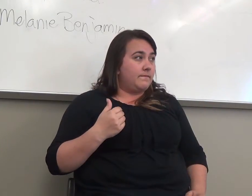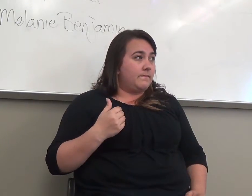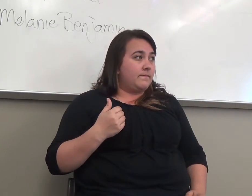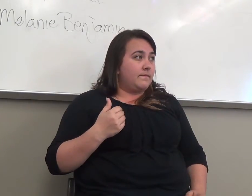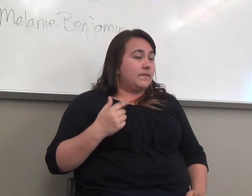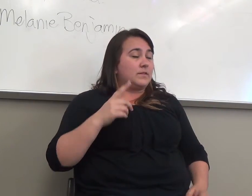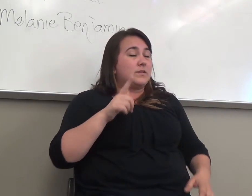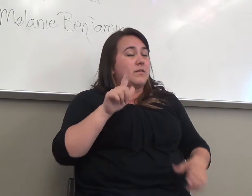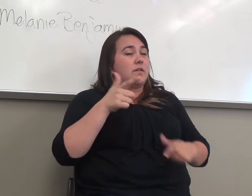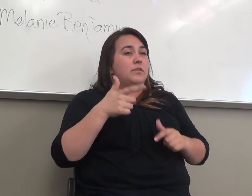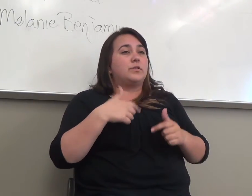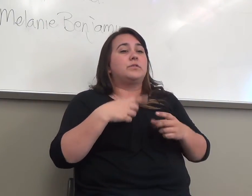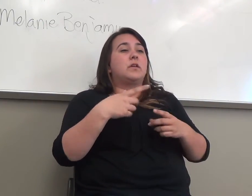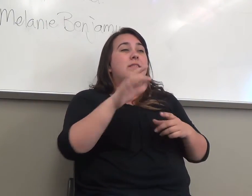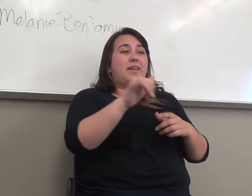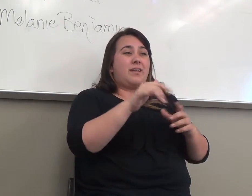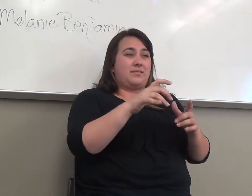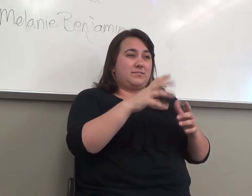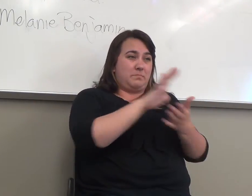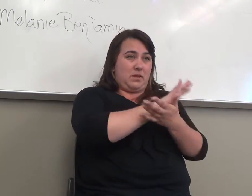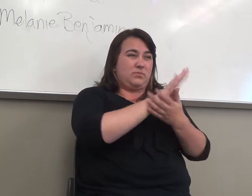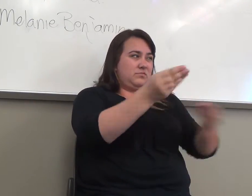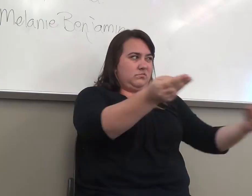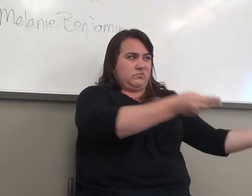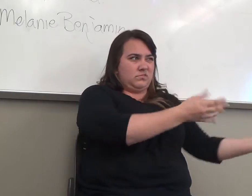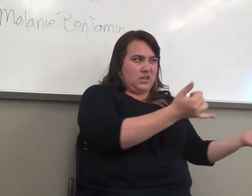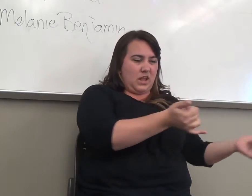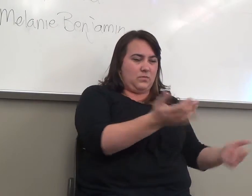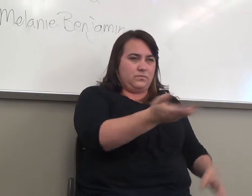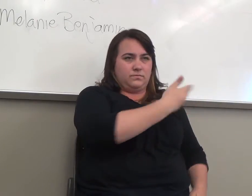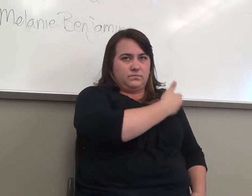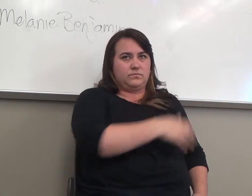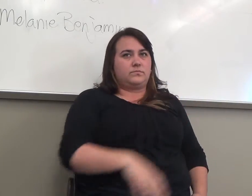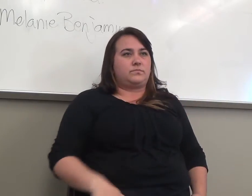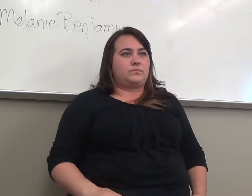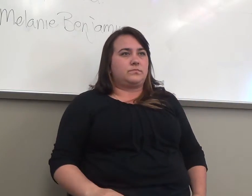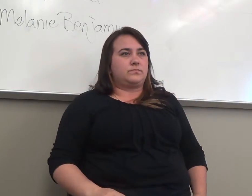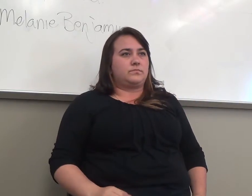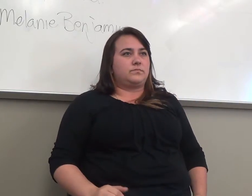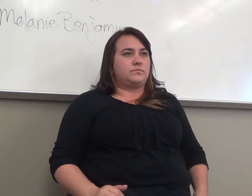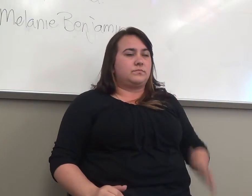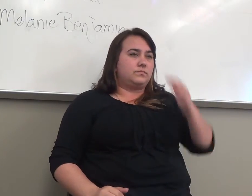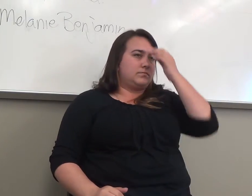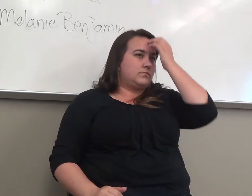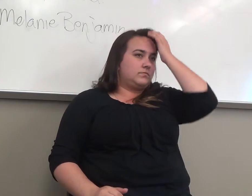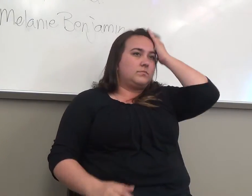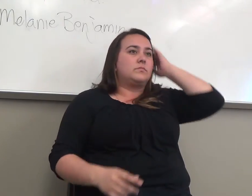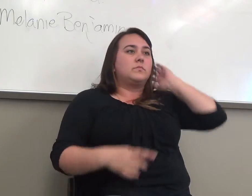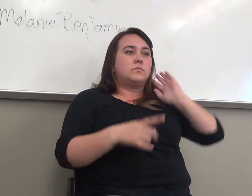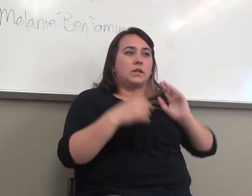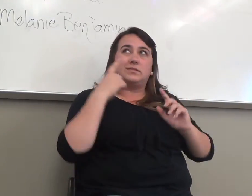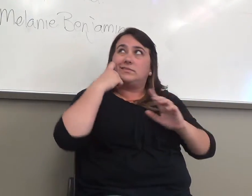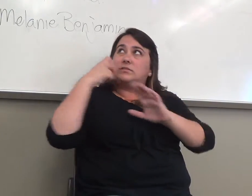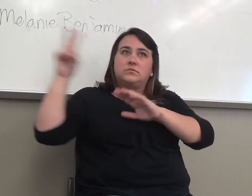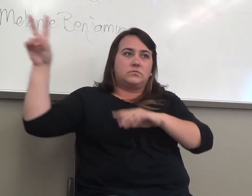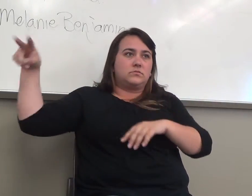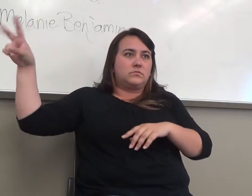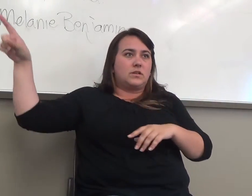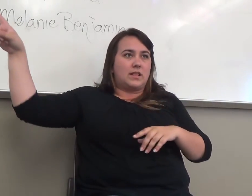were supposed to, so go ahead and turn that forward, hand that forward. Does anyone have a topic sentence that you